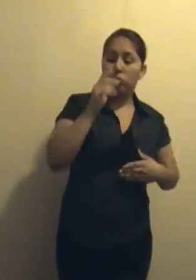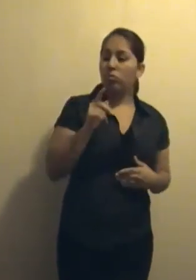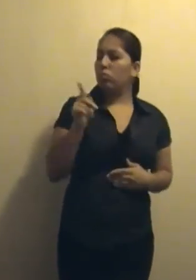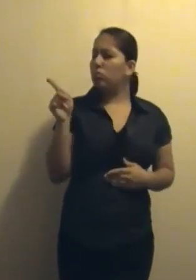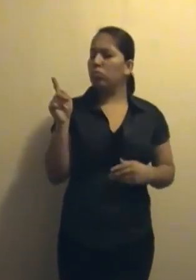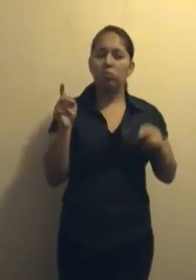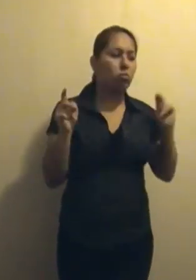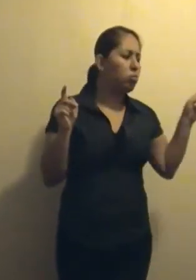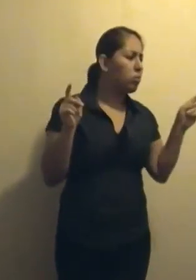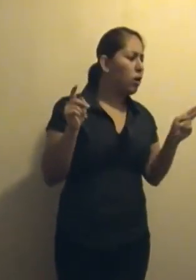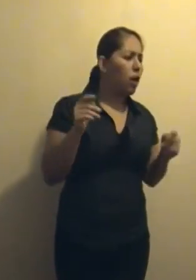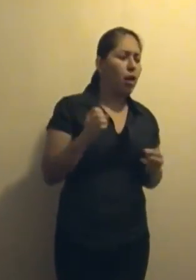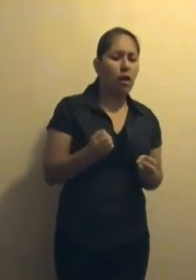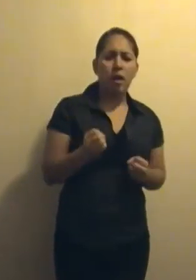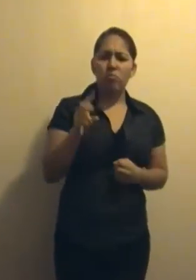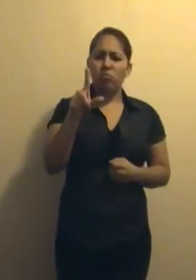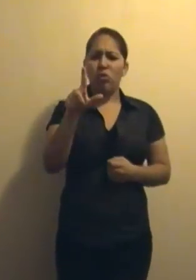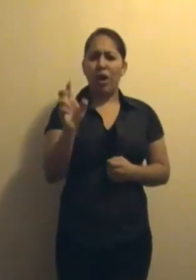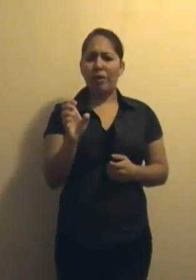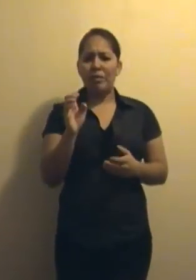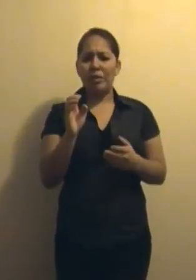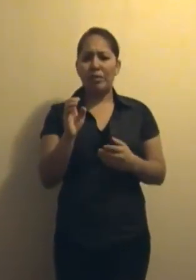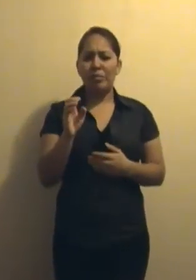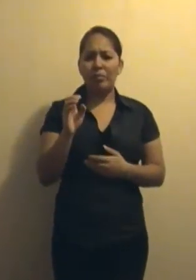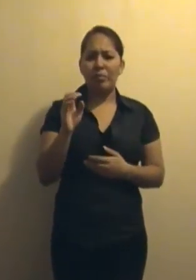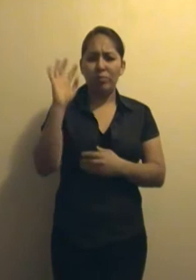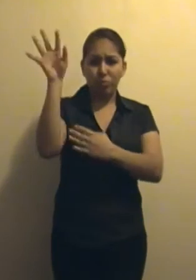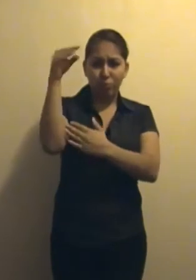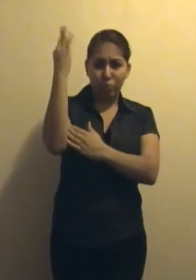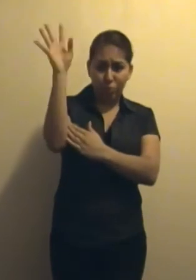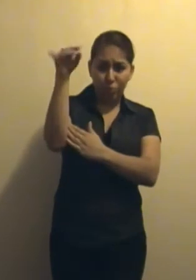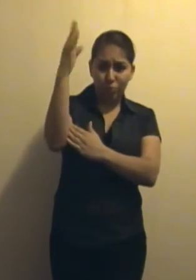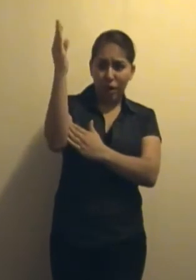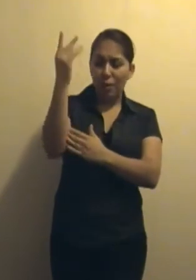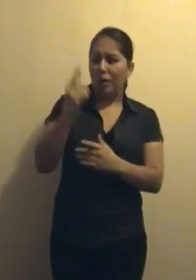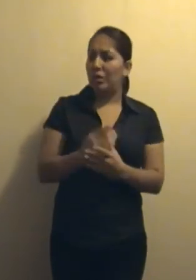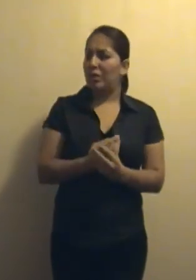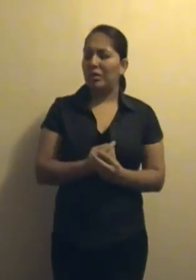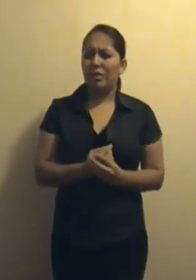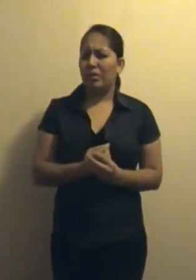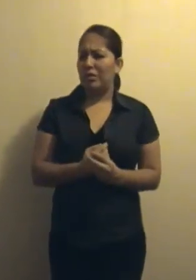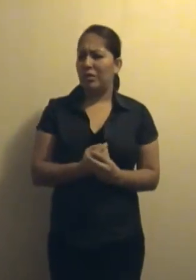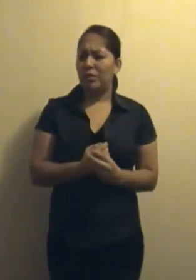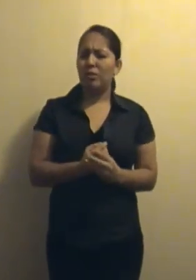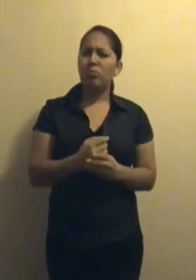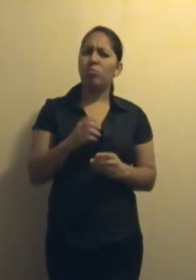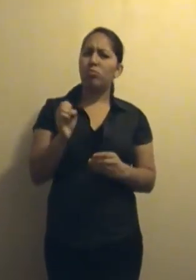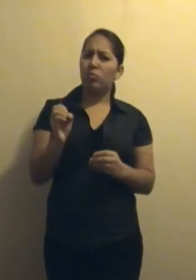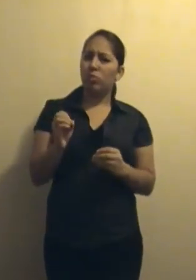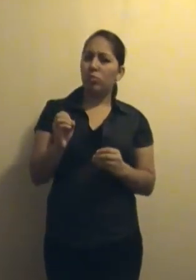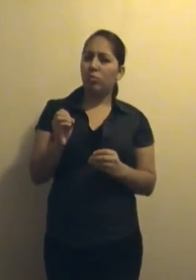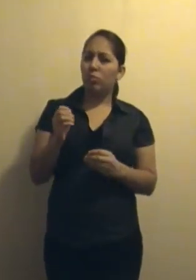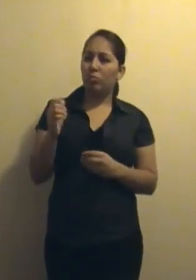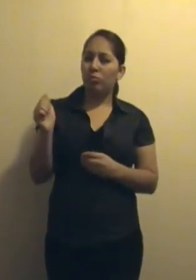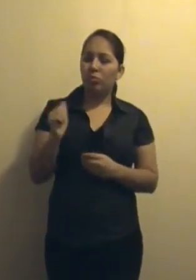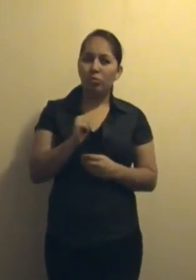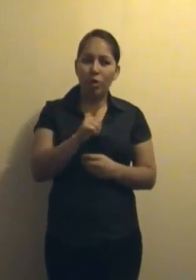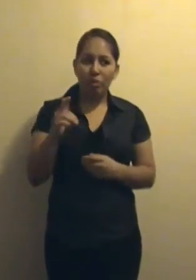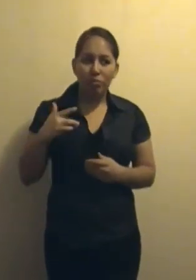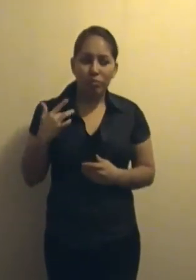100 ambulances and fire engines lined up all along the runway. And so then we started to get the feeling that it was pretty